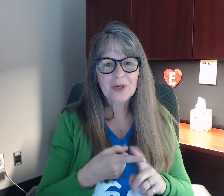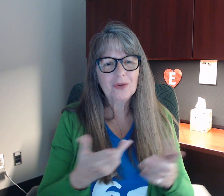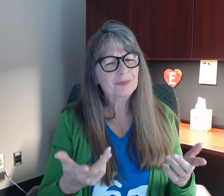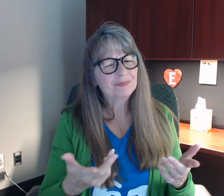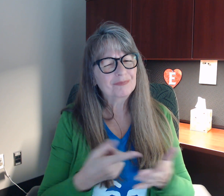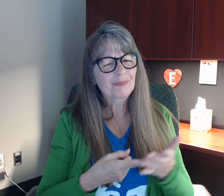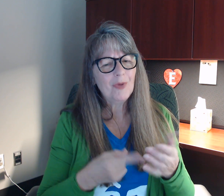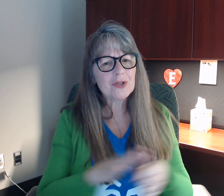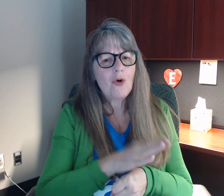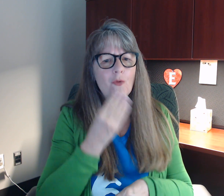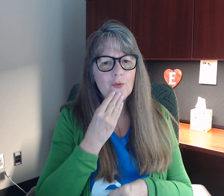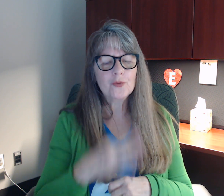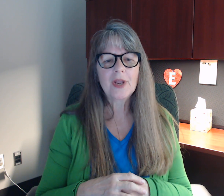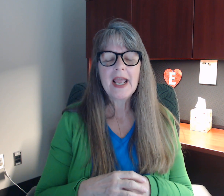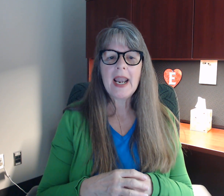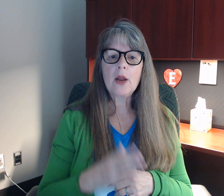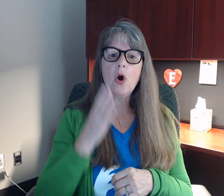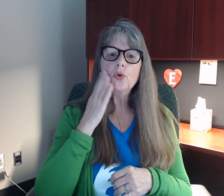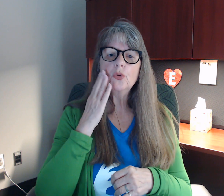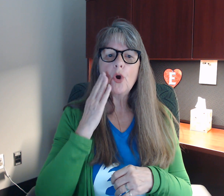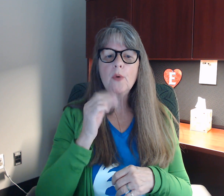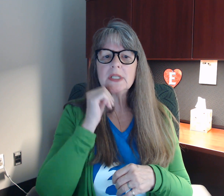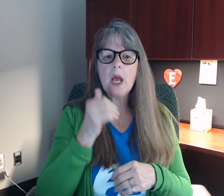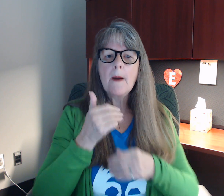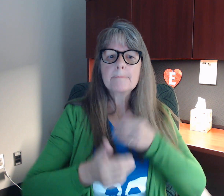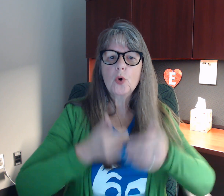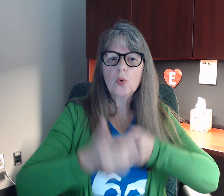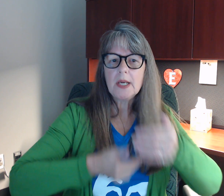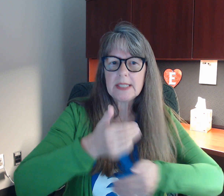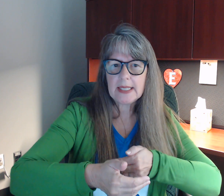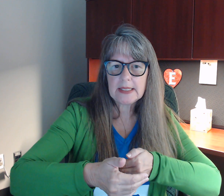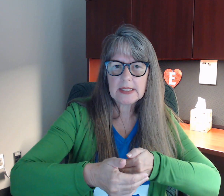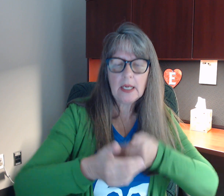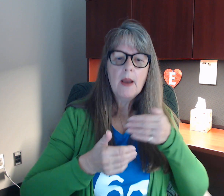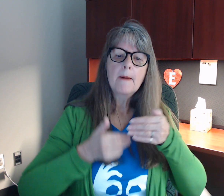going, what's whole food? I go, oh, you know, it's not processed.